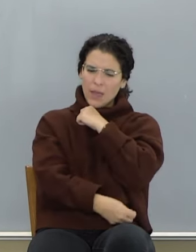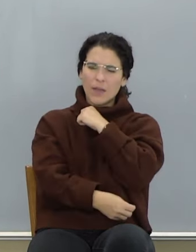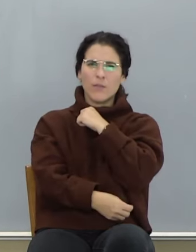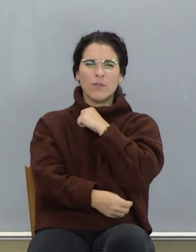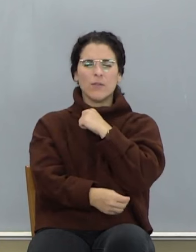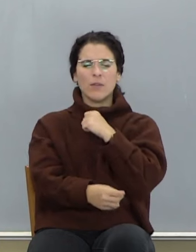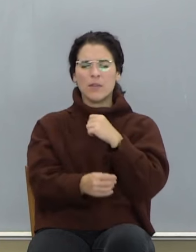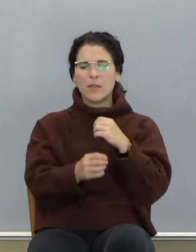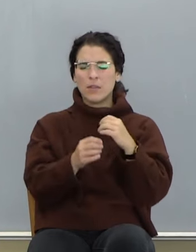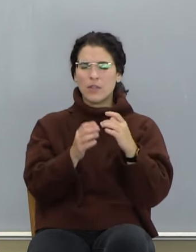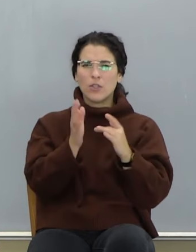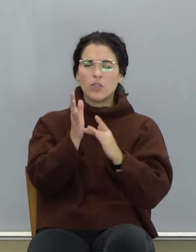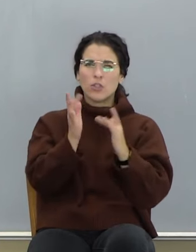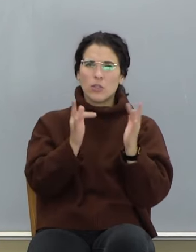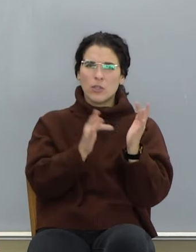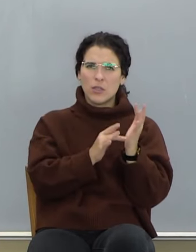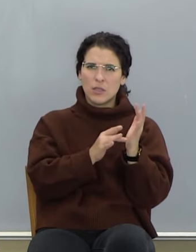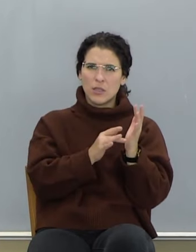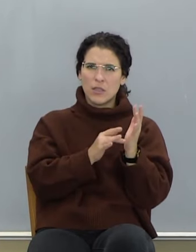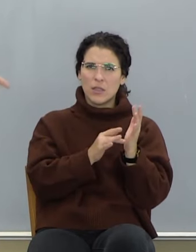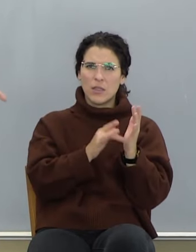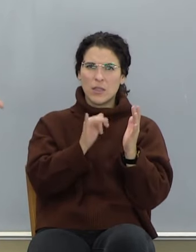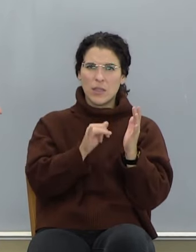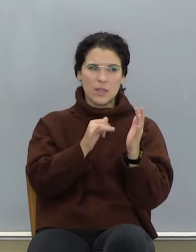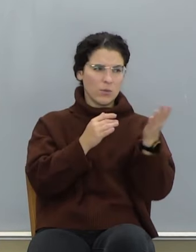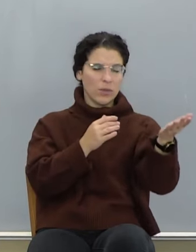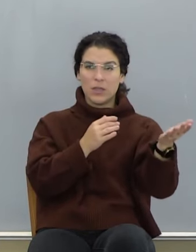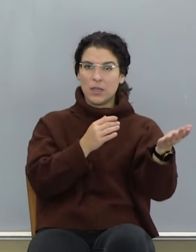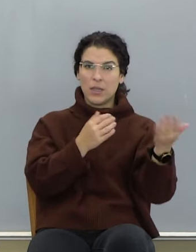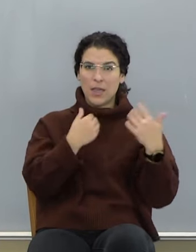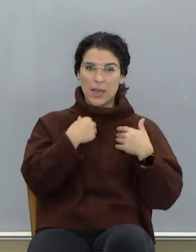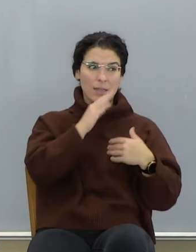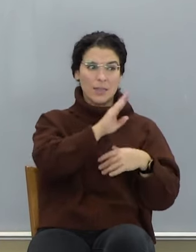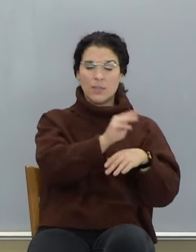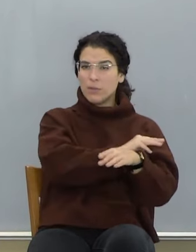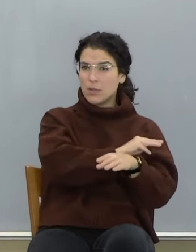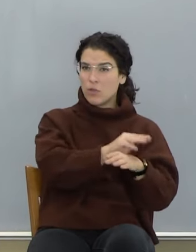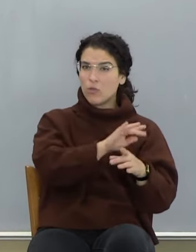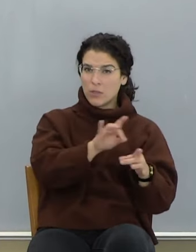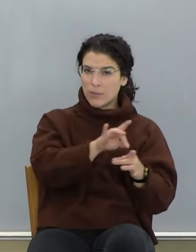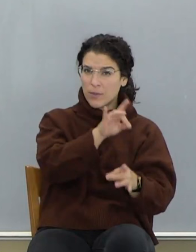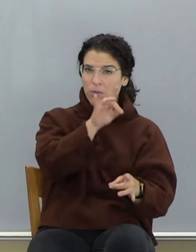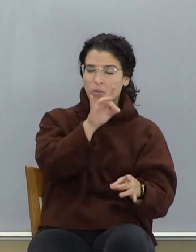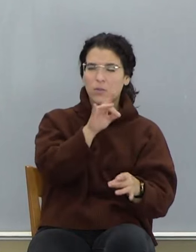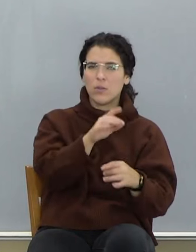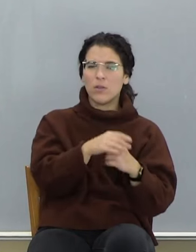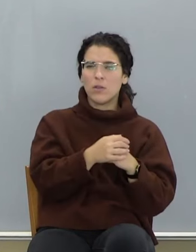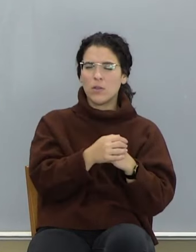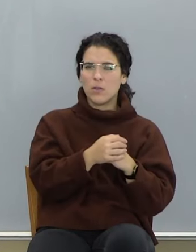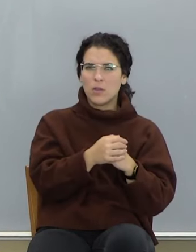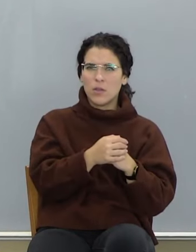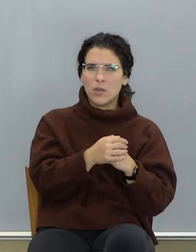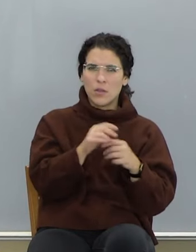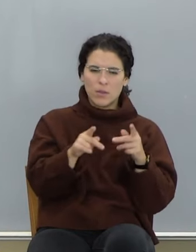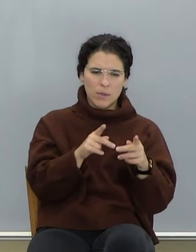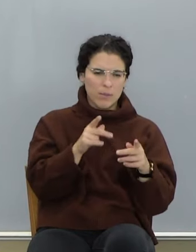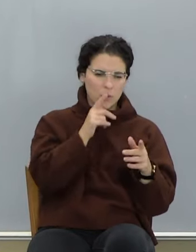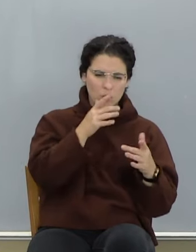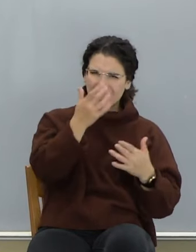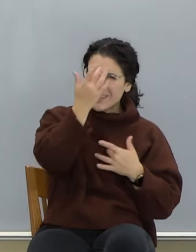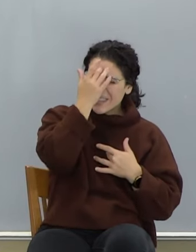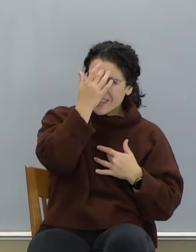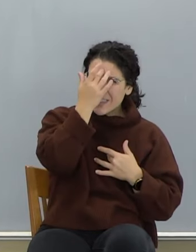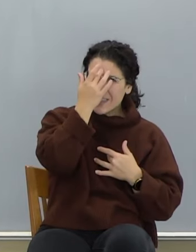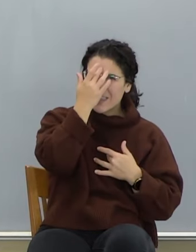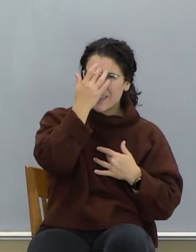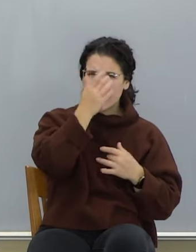listen, Jesus, that's where He conducts His ministry, spiritually speaking. Those who are sick,